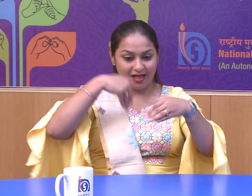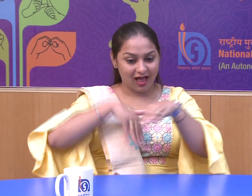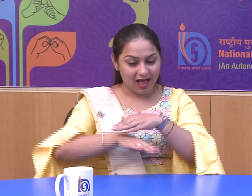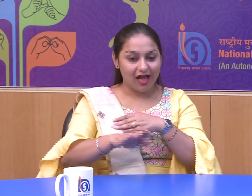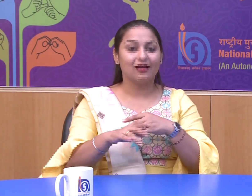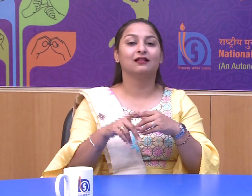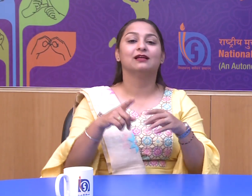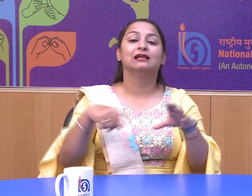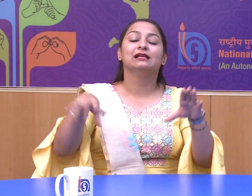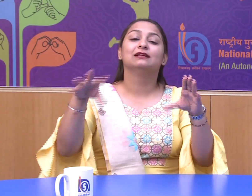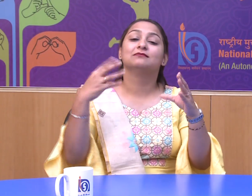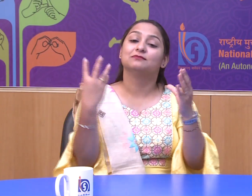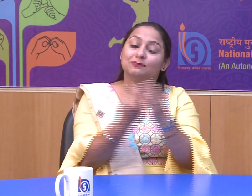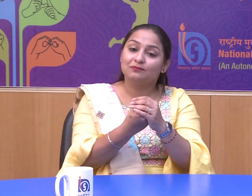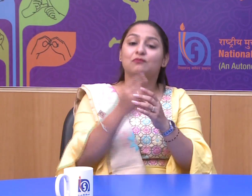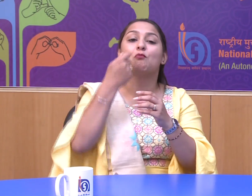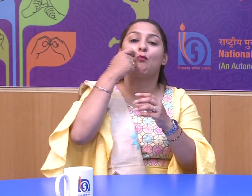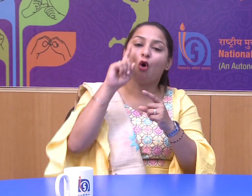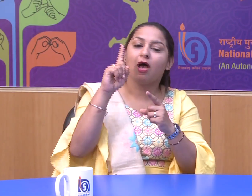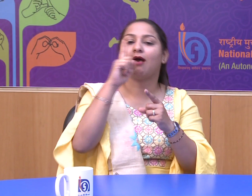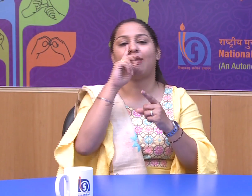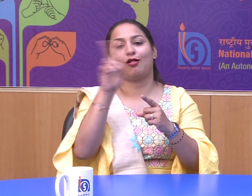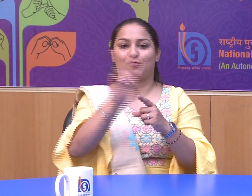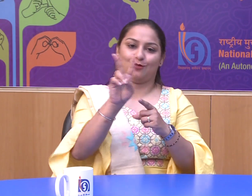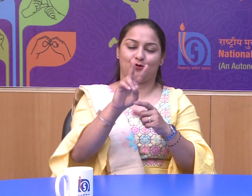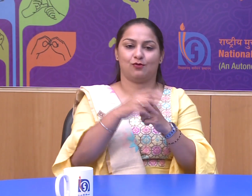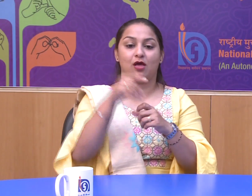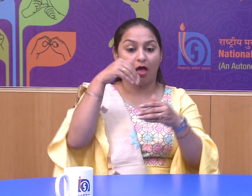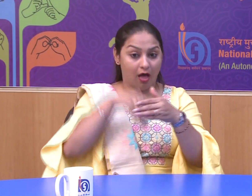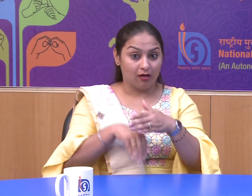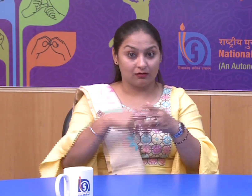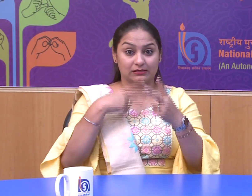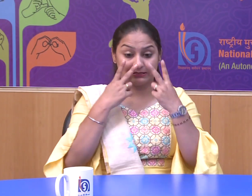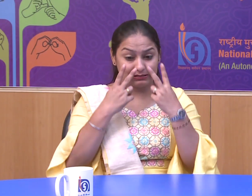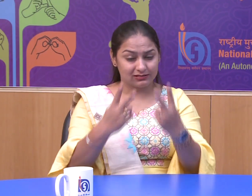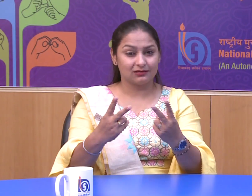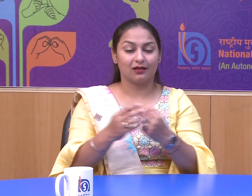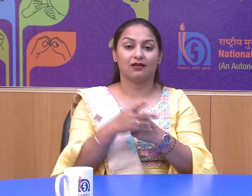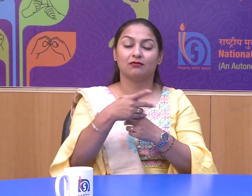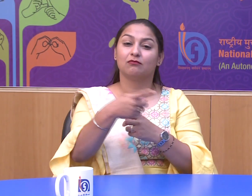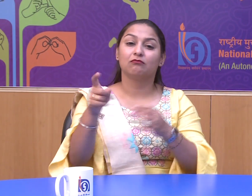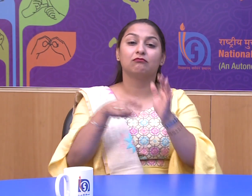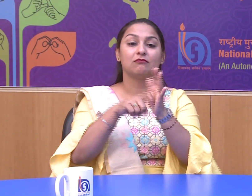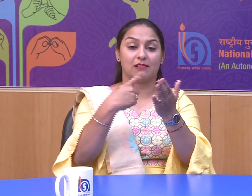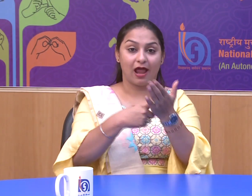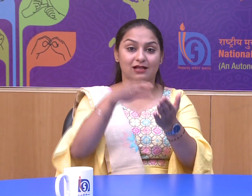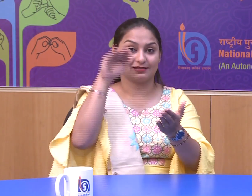by women and men. Even today, we find the people of Rajasthan as the